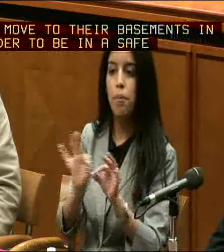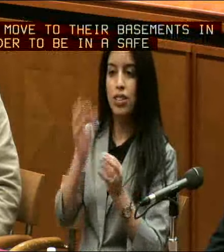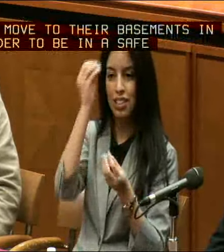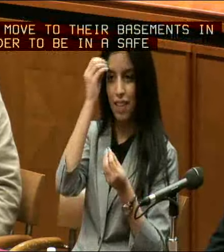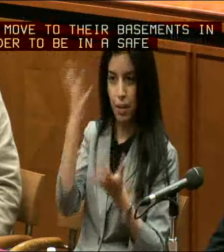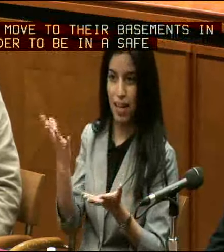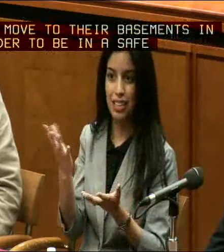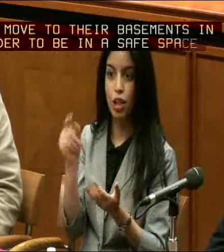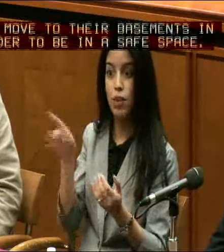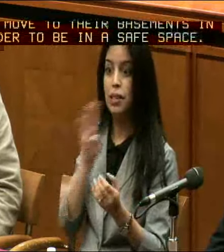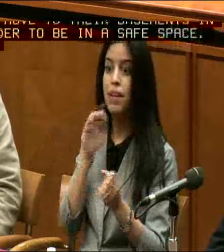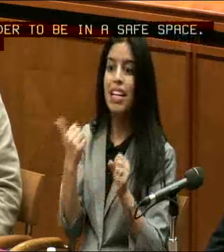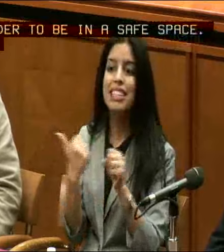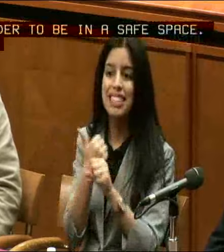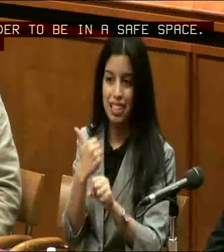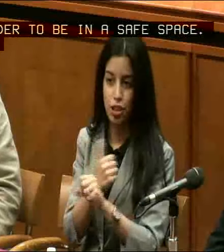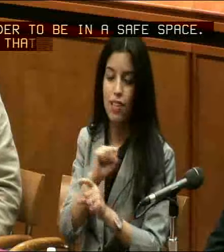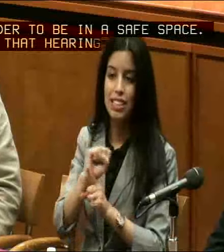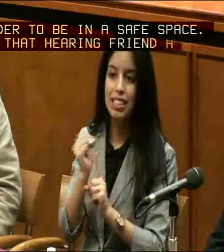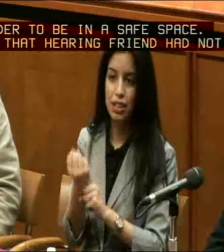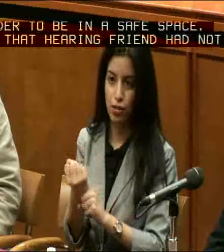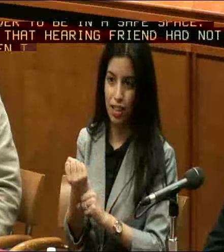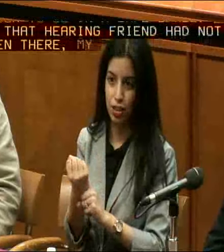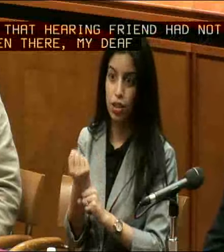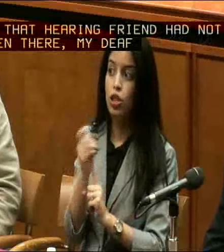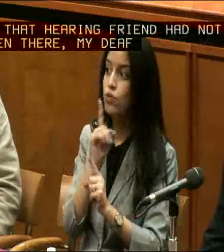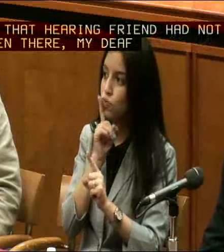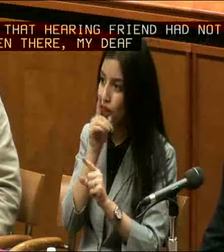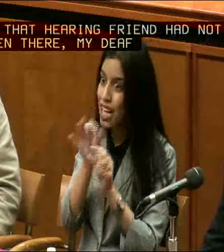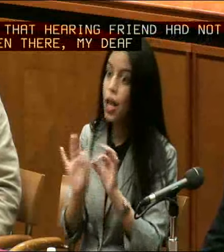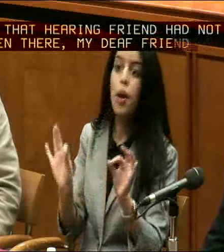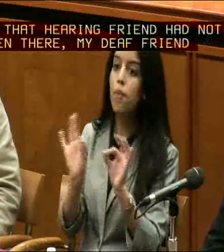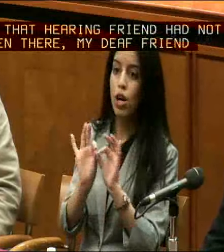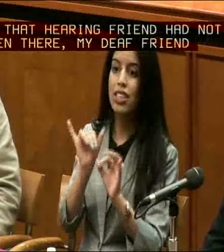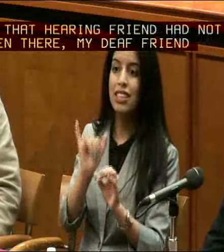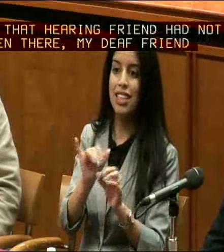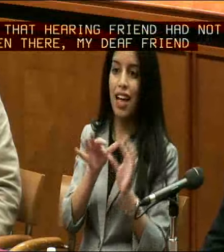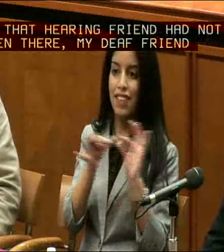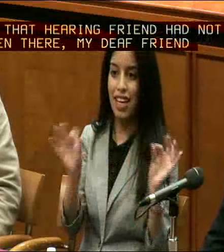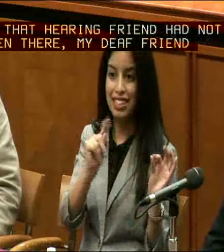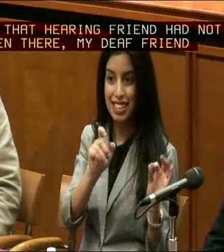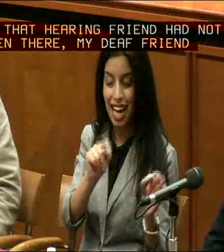had access to that information and would have missed those critical steps and would have been